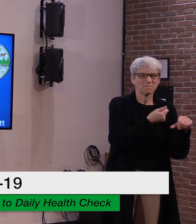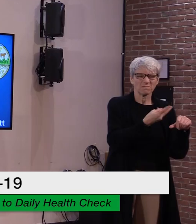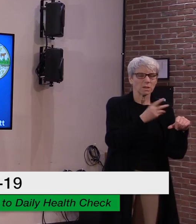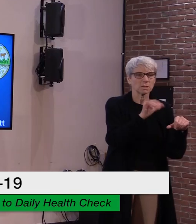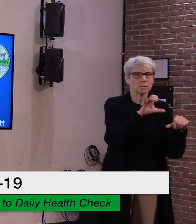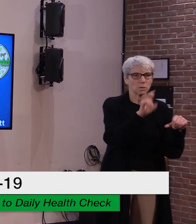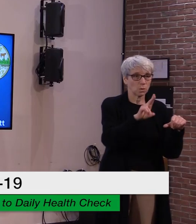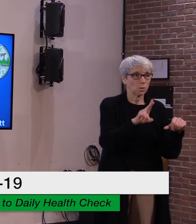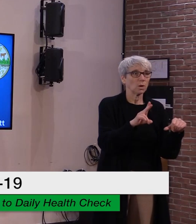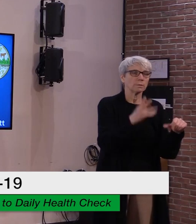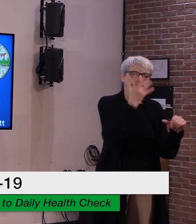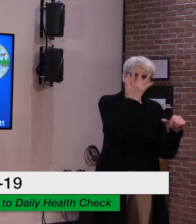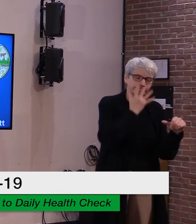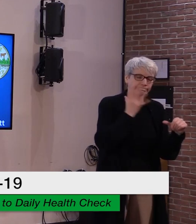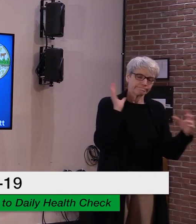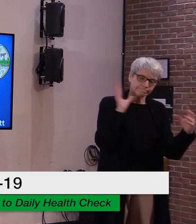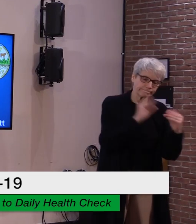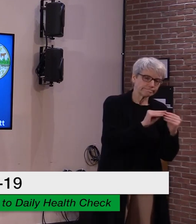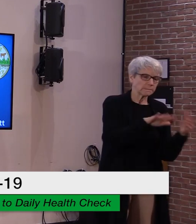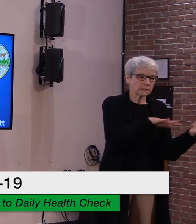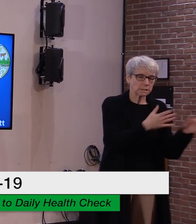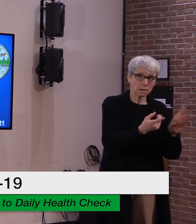64 deaths